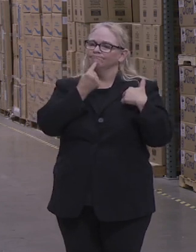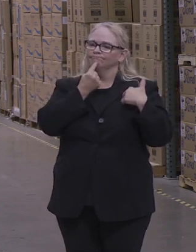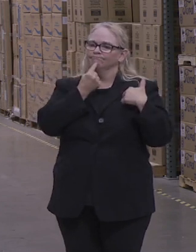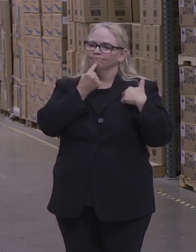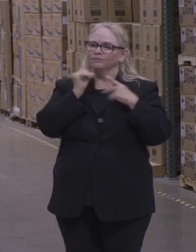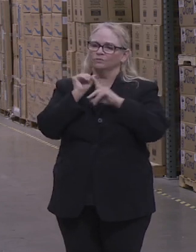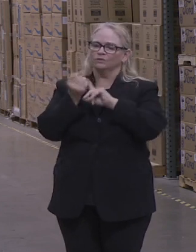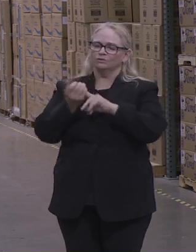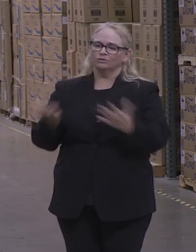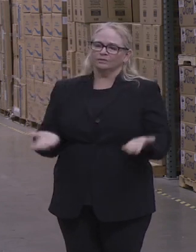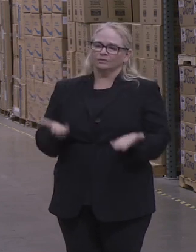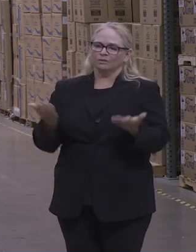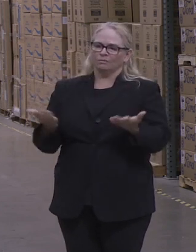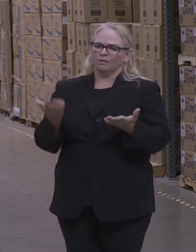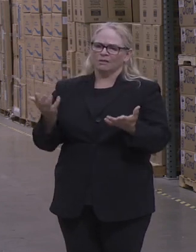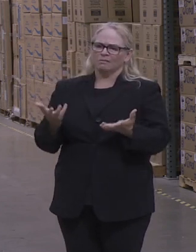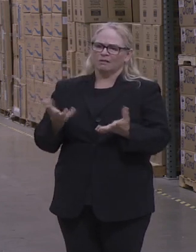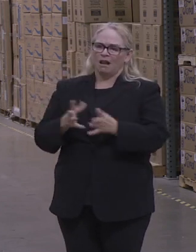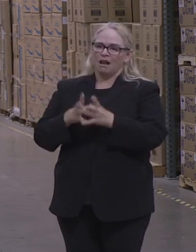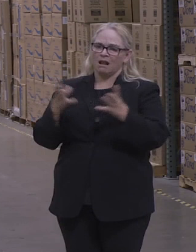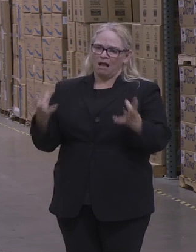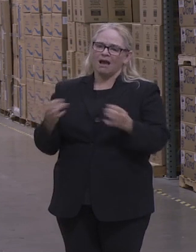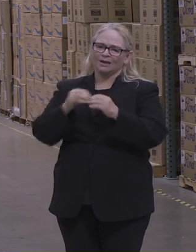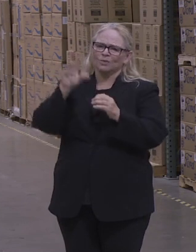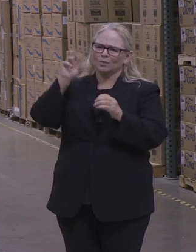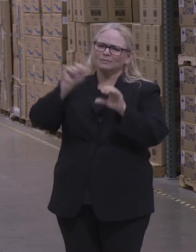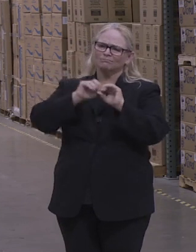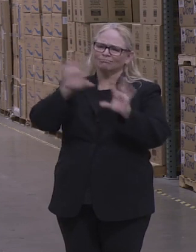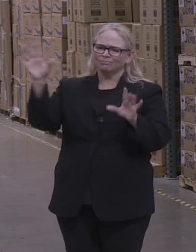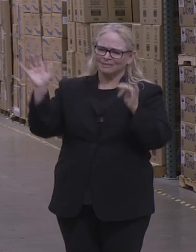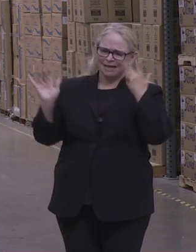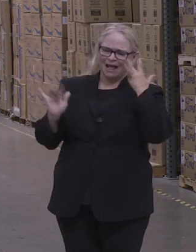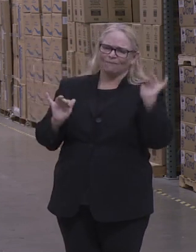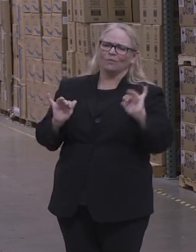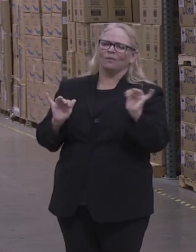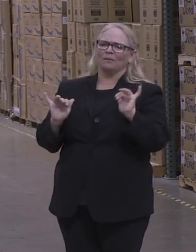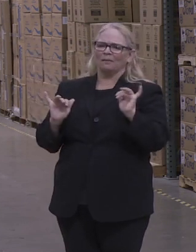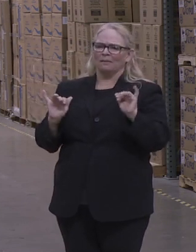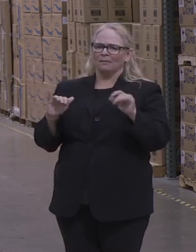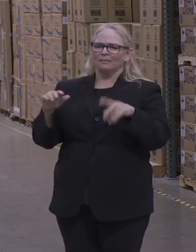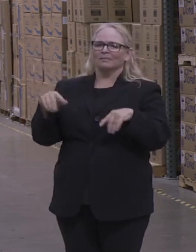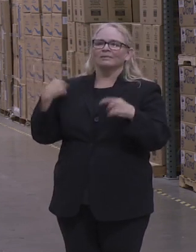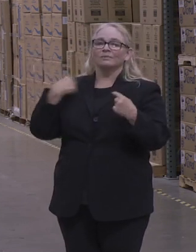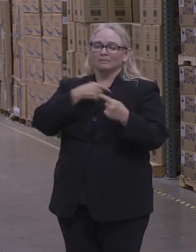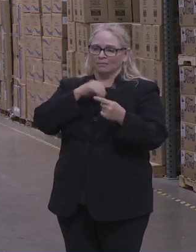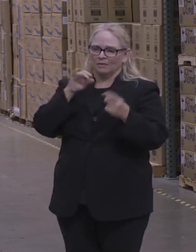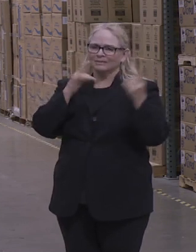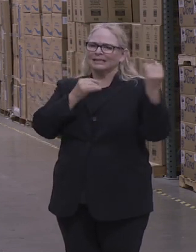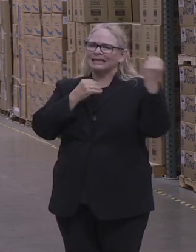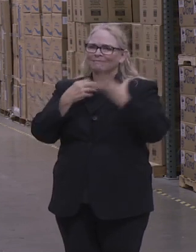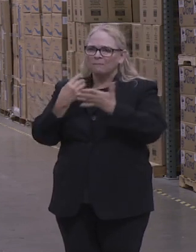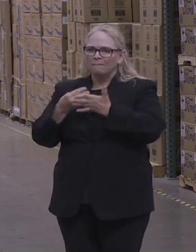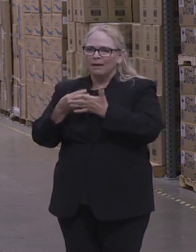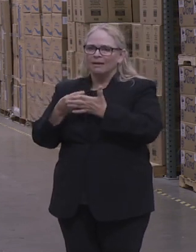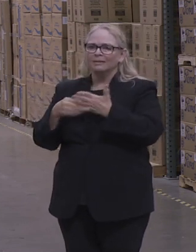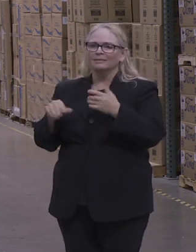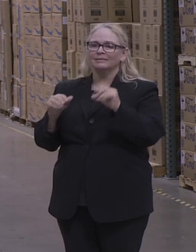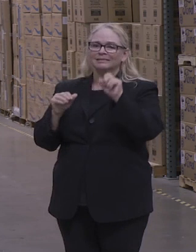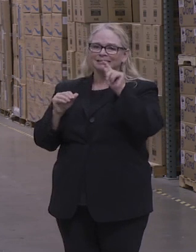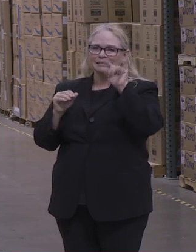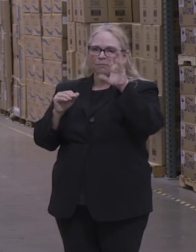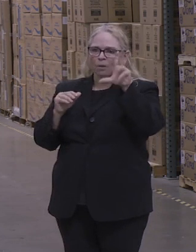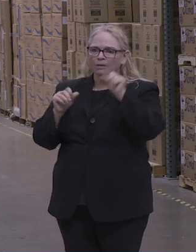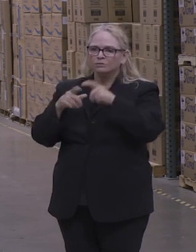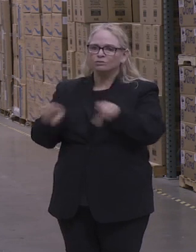that we did as a nation, as a state, related to the stimulus, the CARES Act, the relationship that states had to